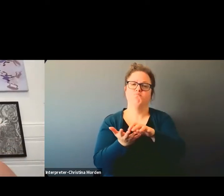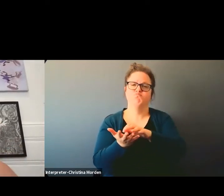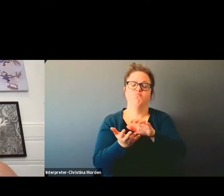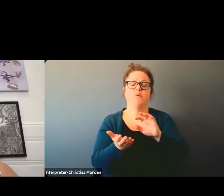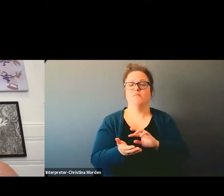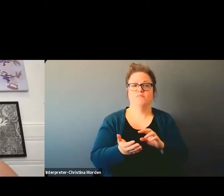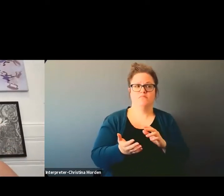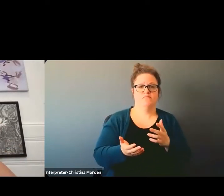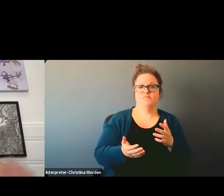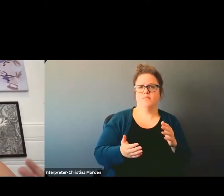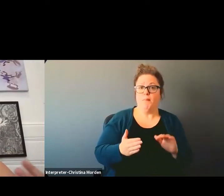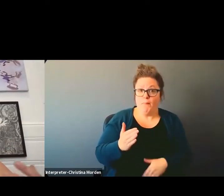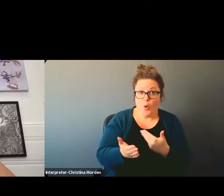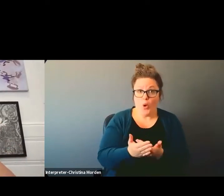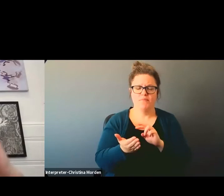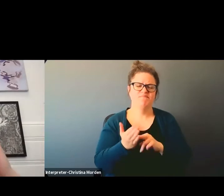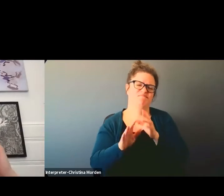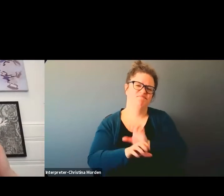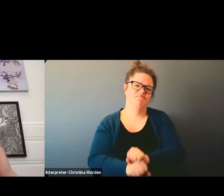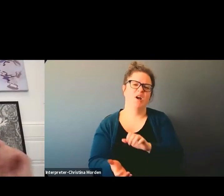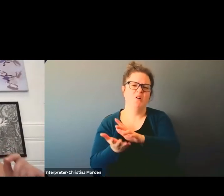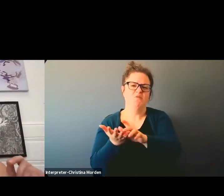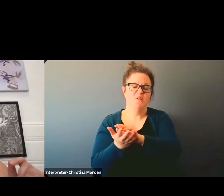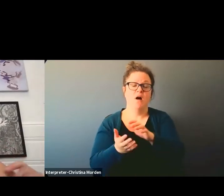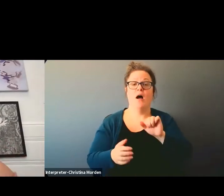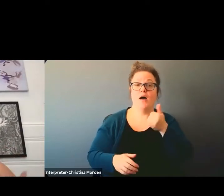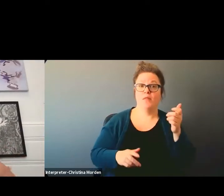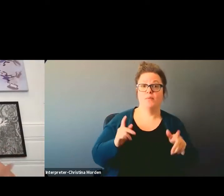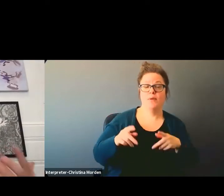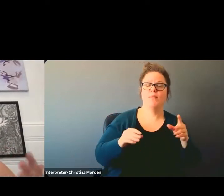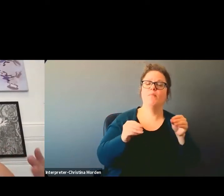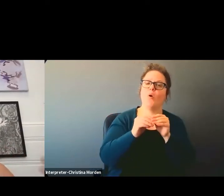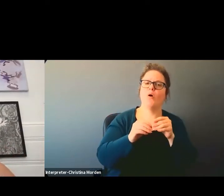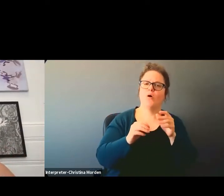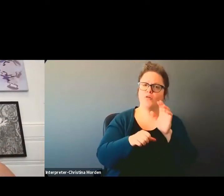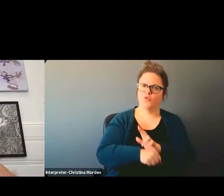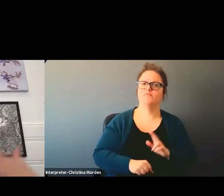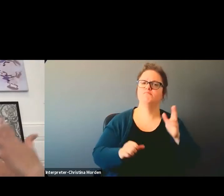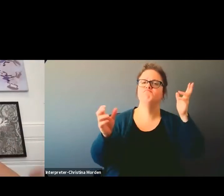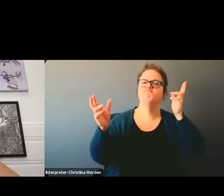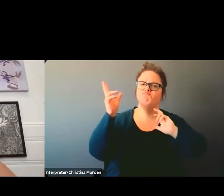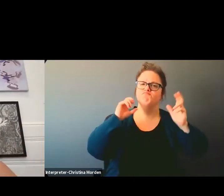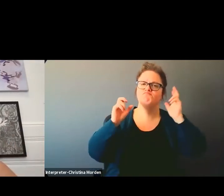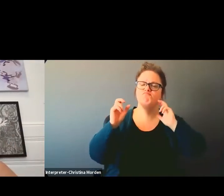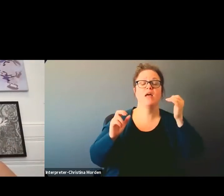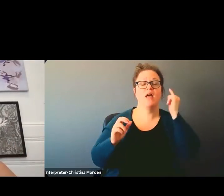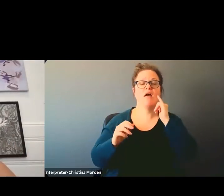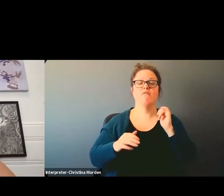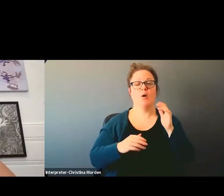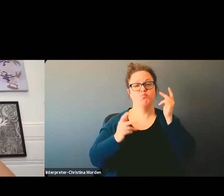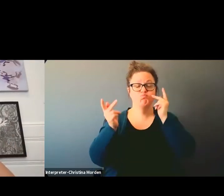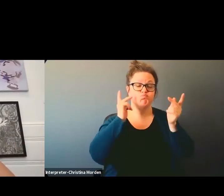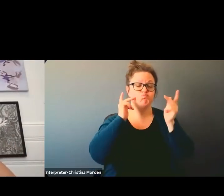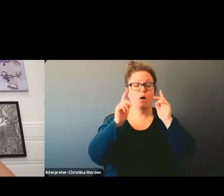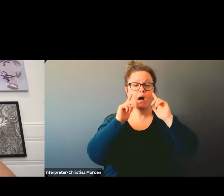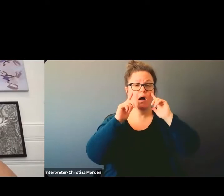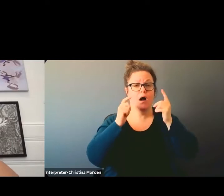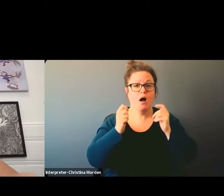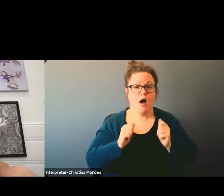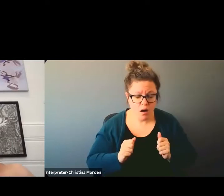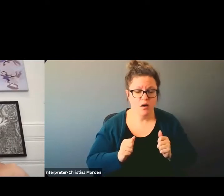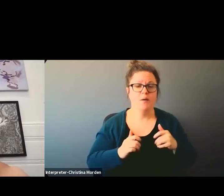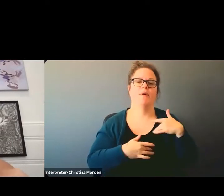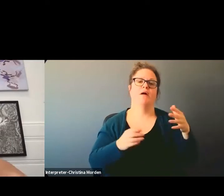with low vision, while others prefer audio information, usually those who acquire low vision later on in life.